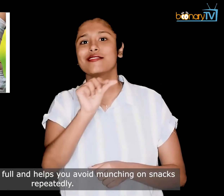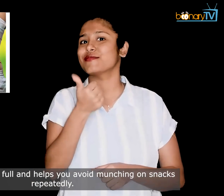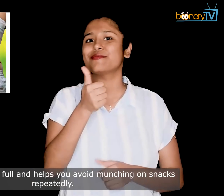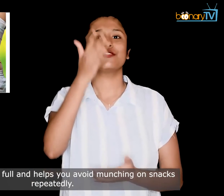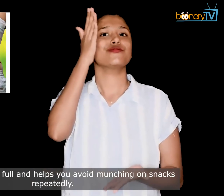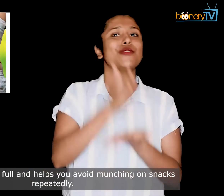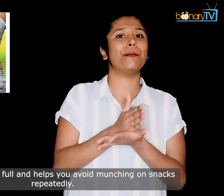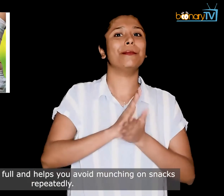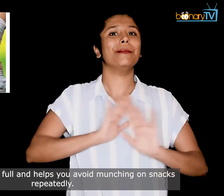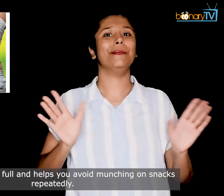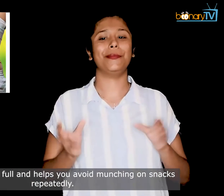repeatedly.